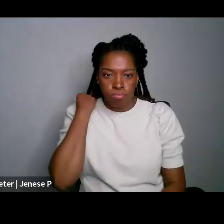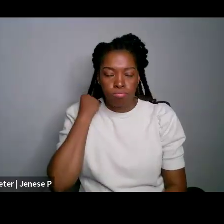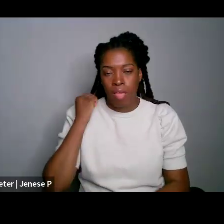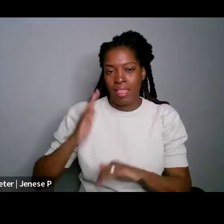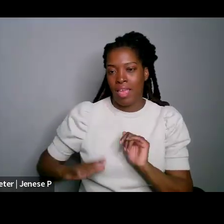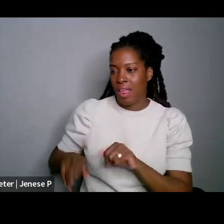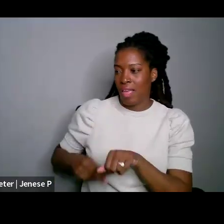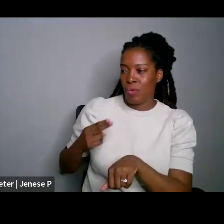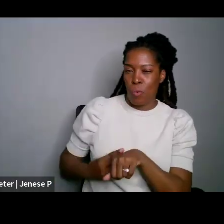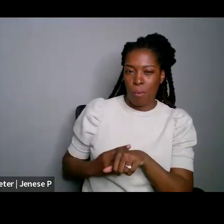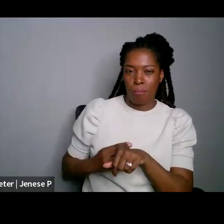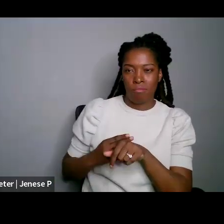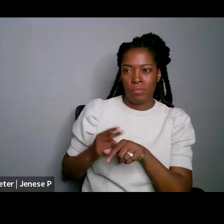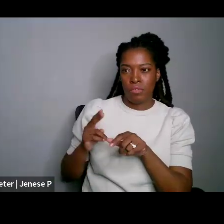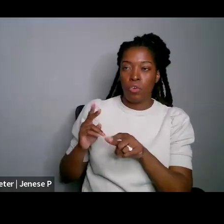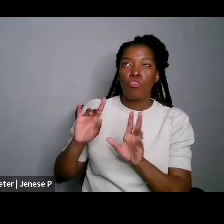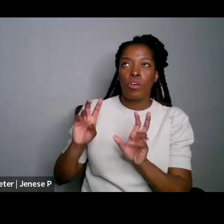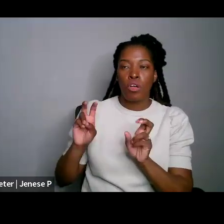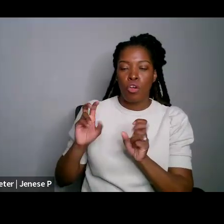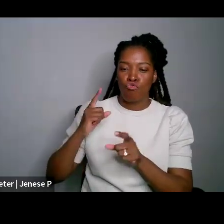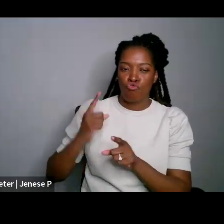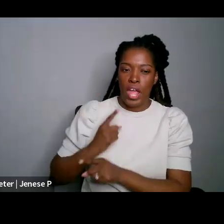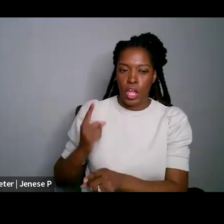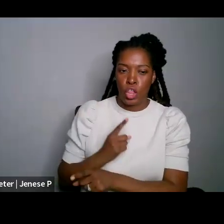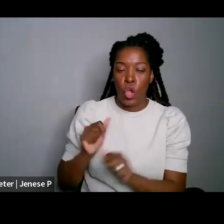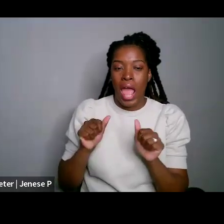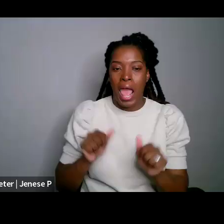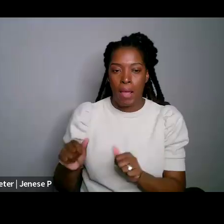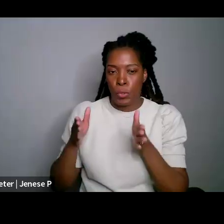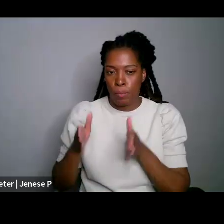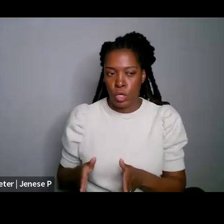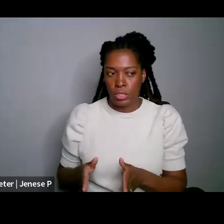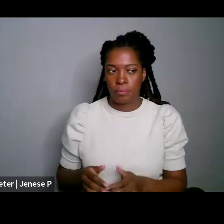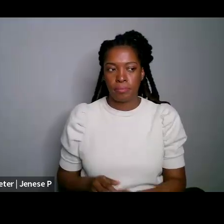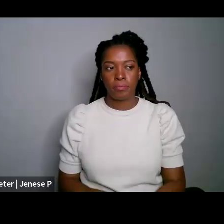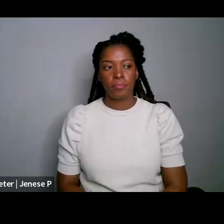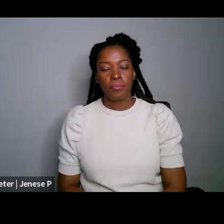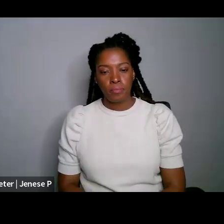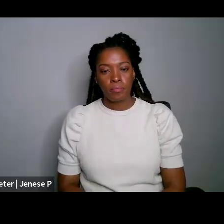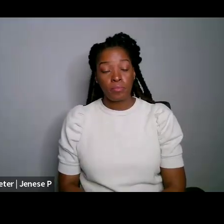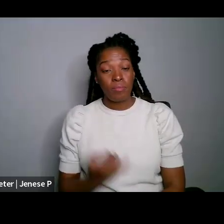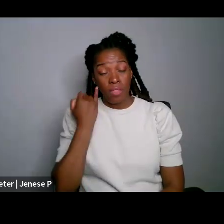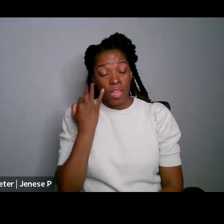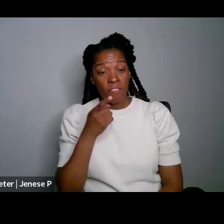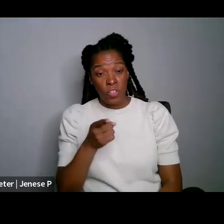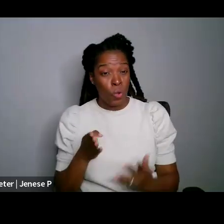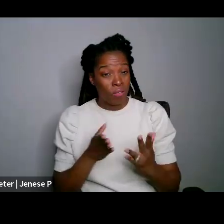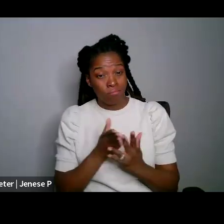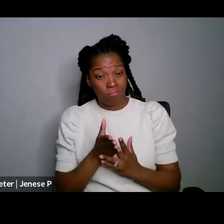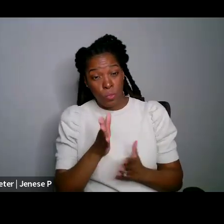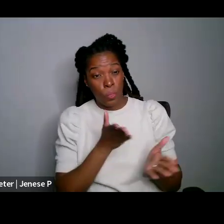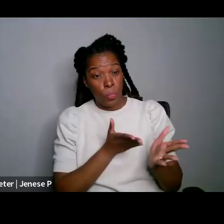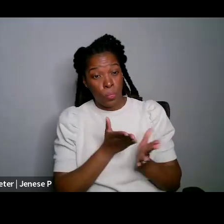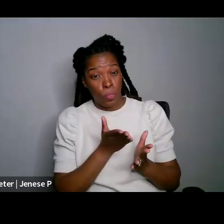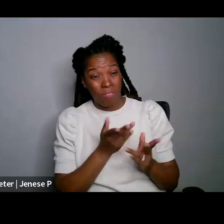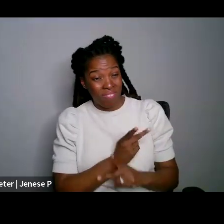regularly abled person. Okay. If you are navigating medical needs, if you are having